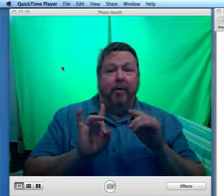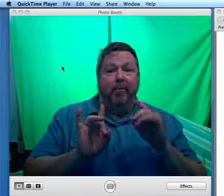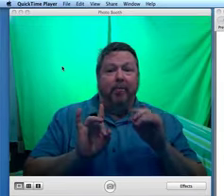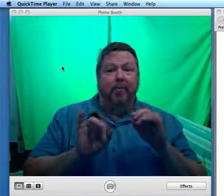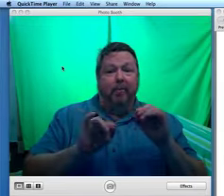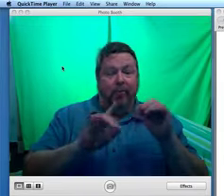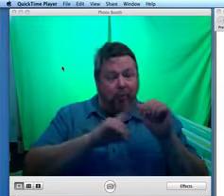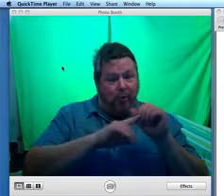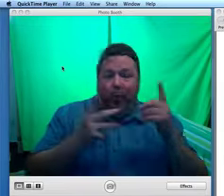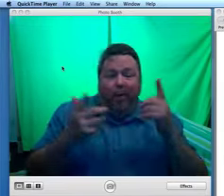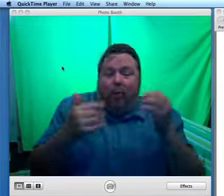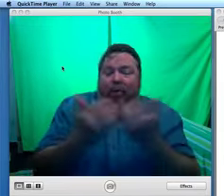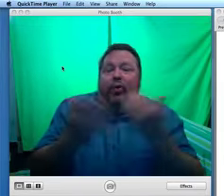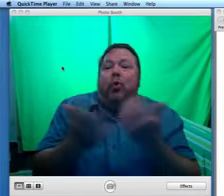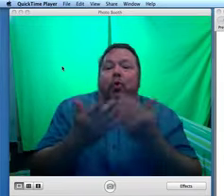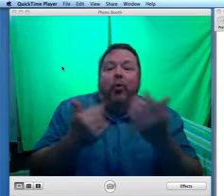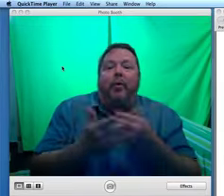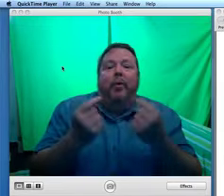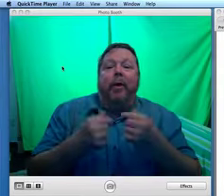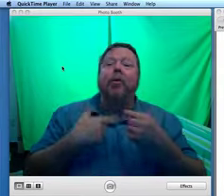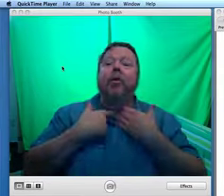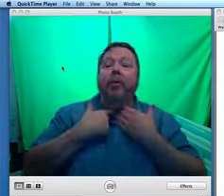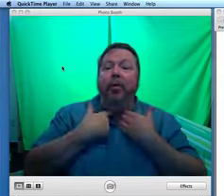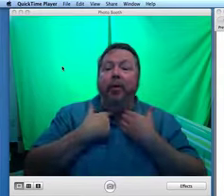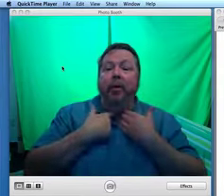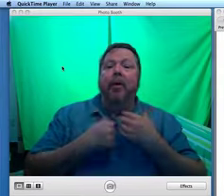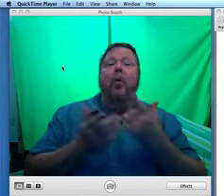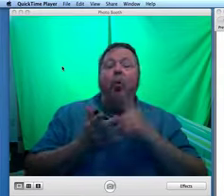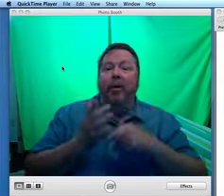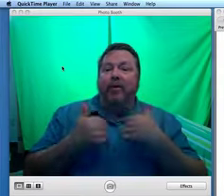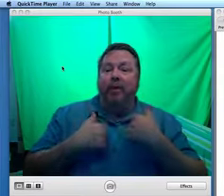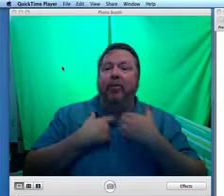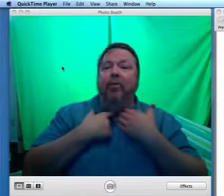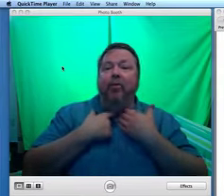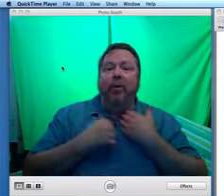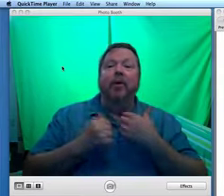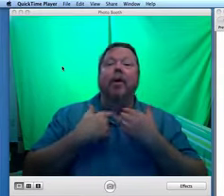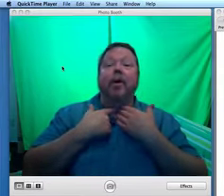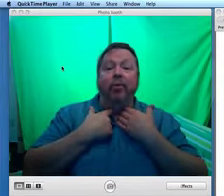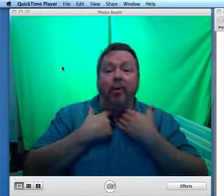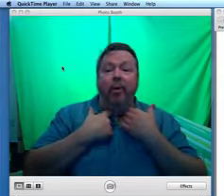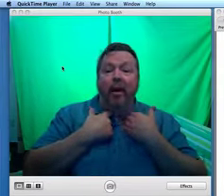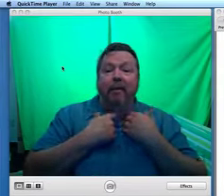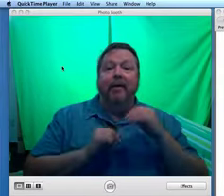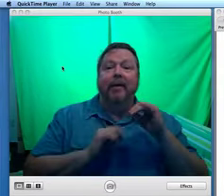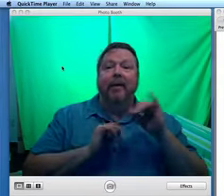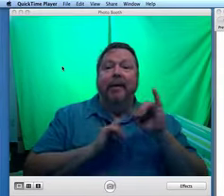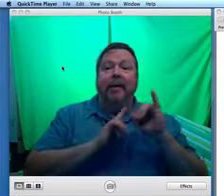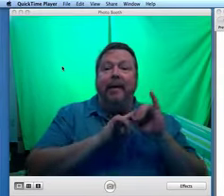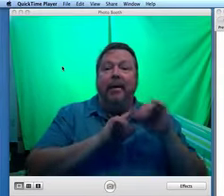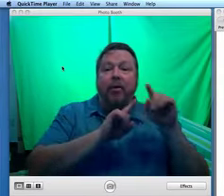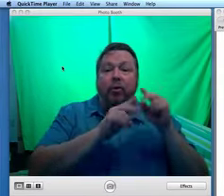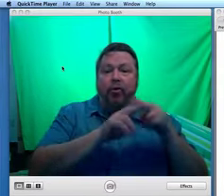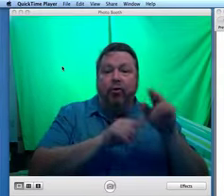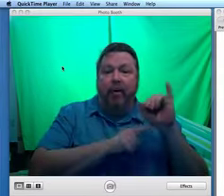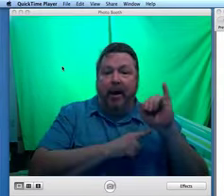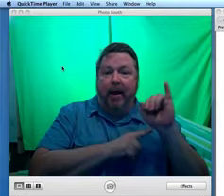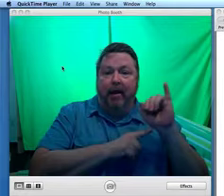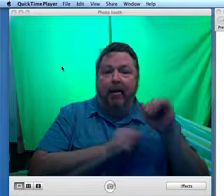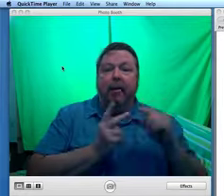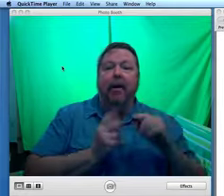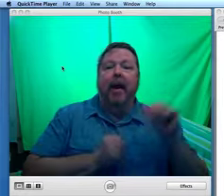Okay, what's new? What are we doing now? The throat. What's at the throat? The throat has